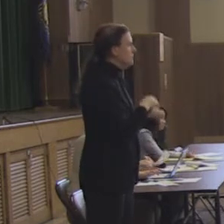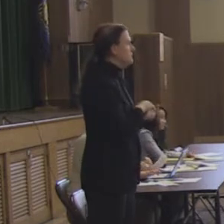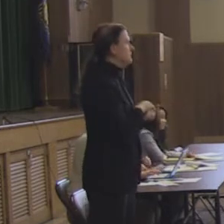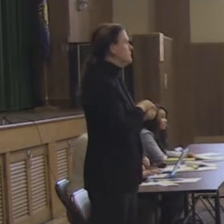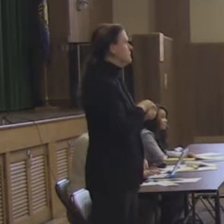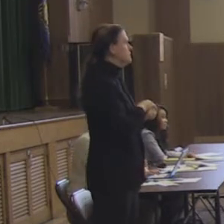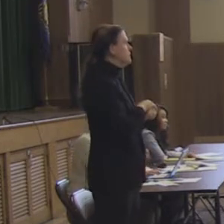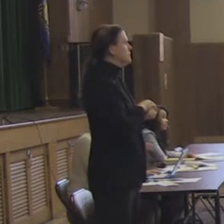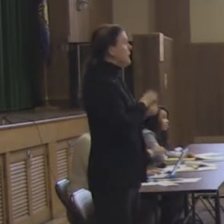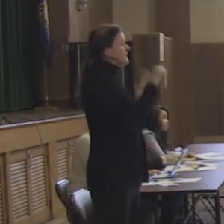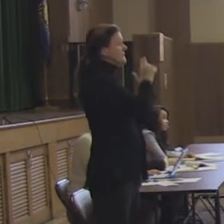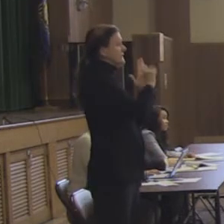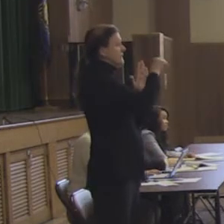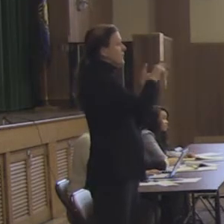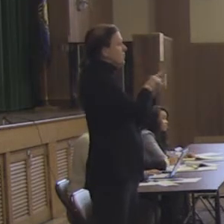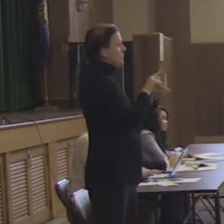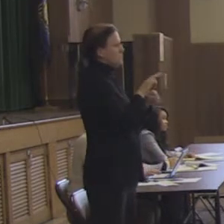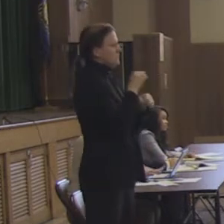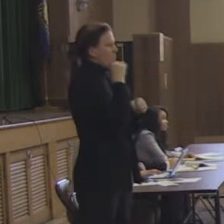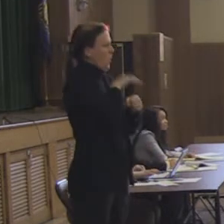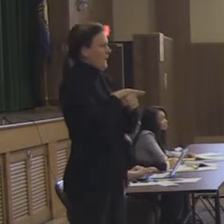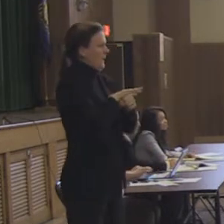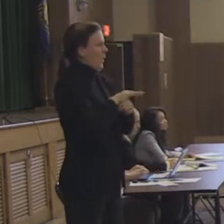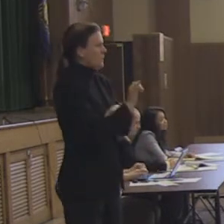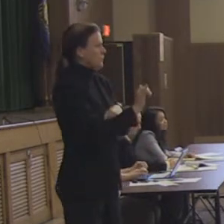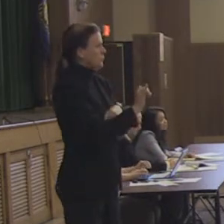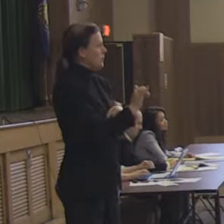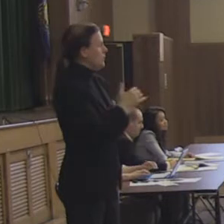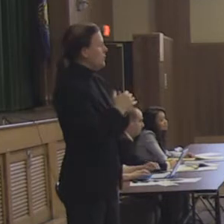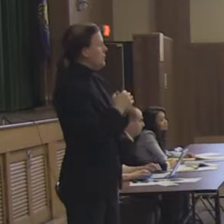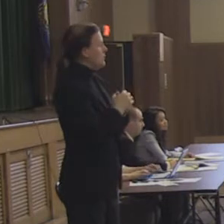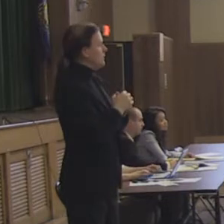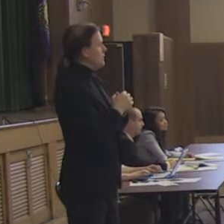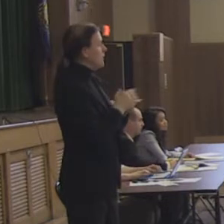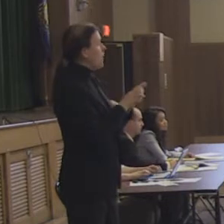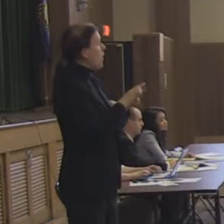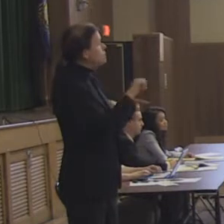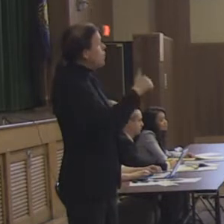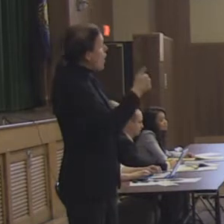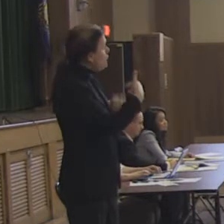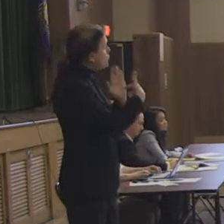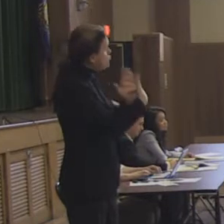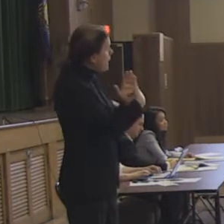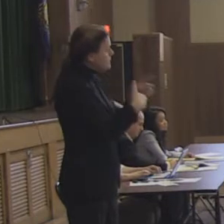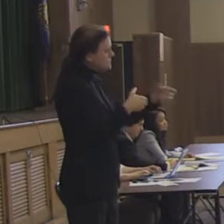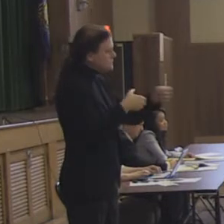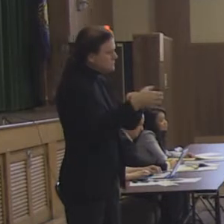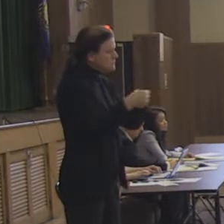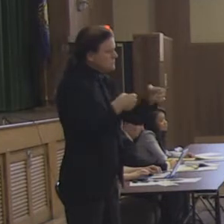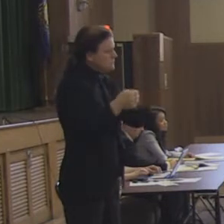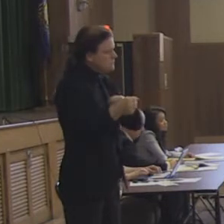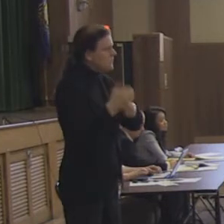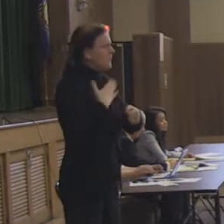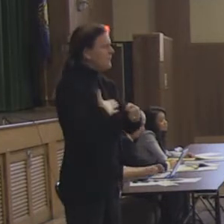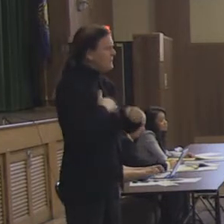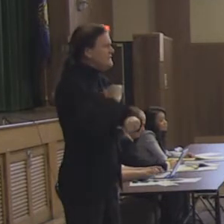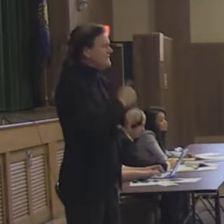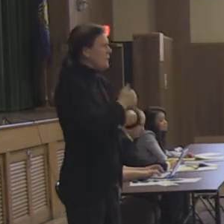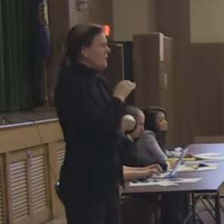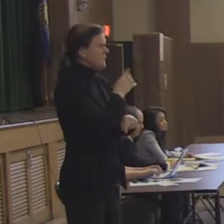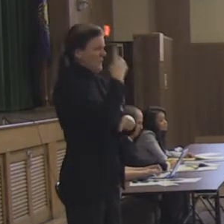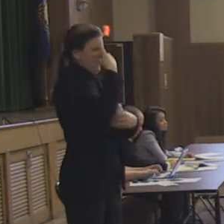but especially in Milwaukee County. And I would like to ask you to gather some other representatives and put some changes in the mental health